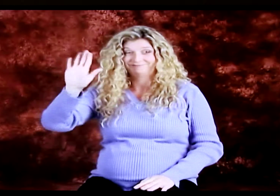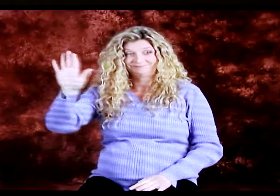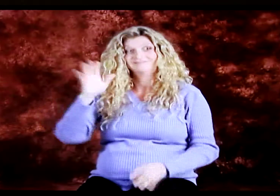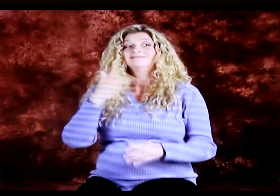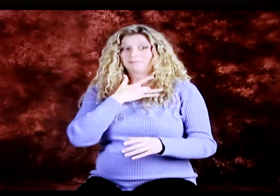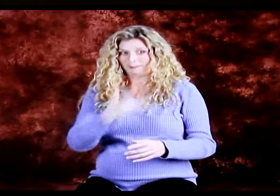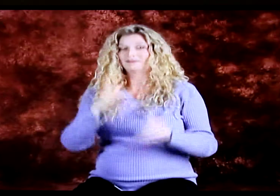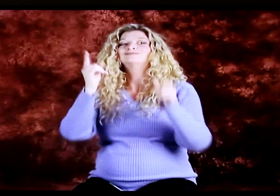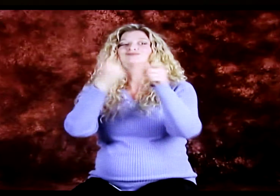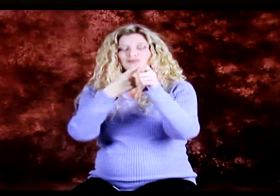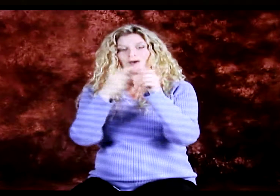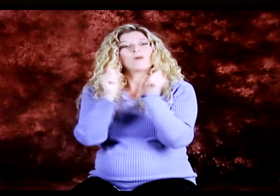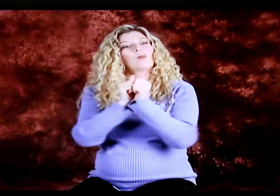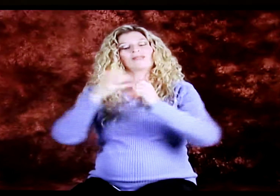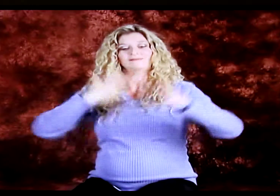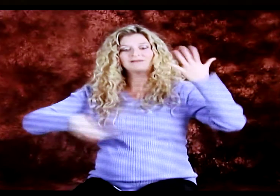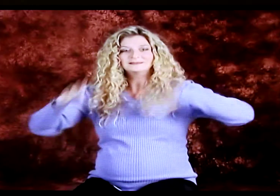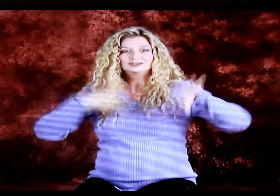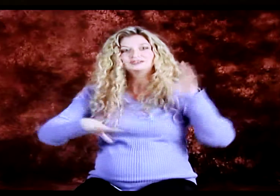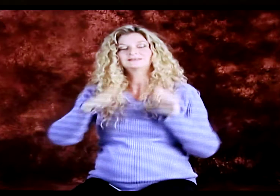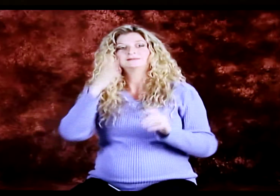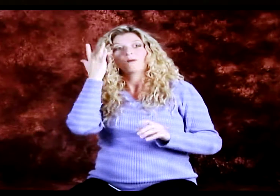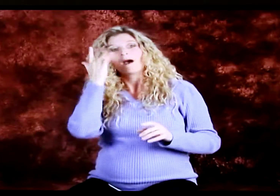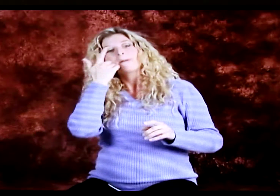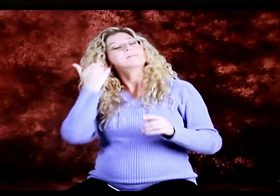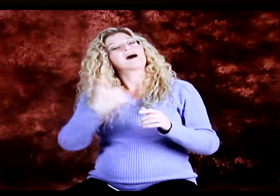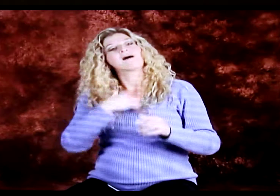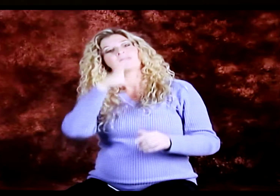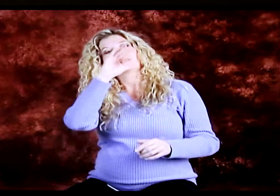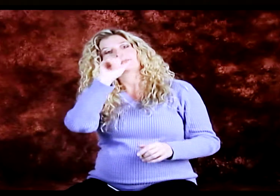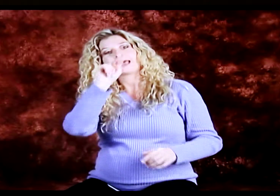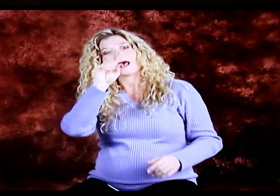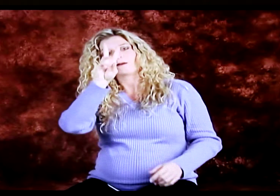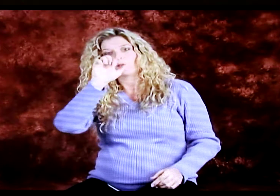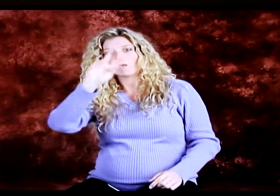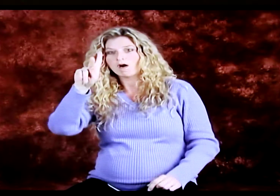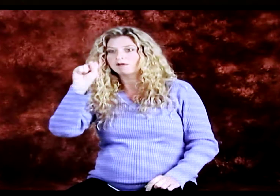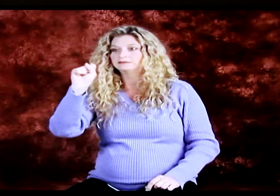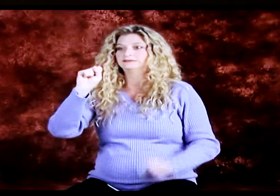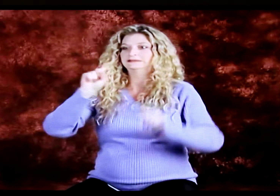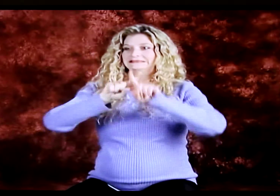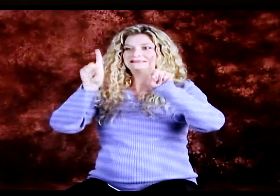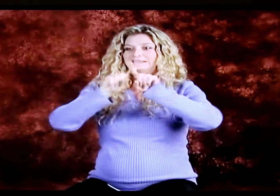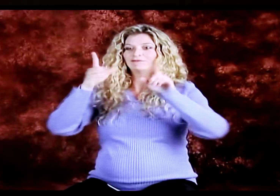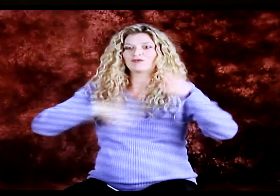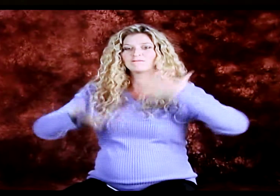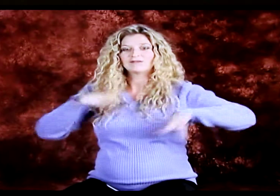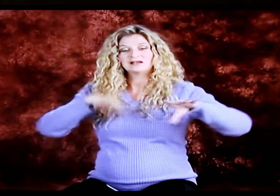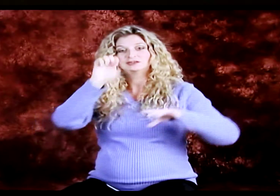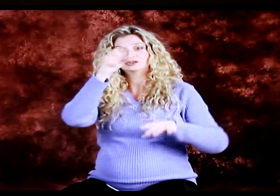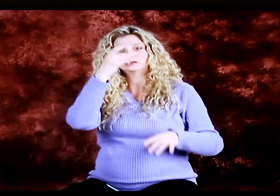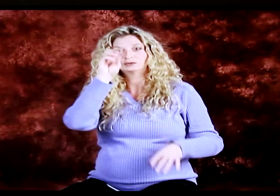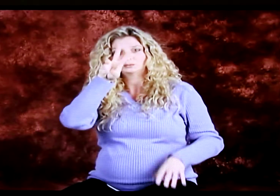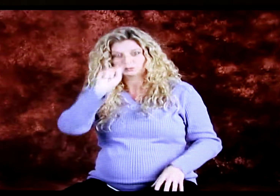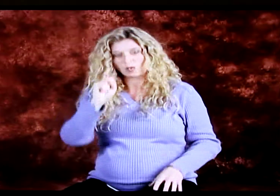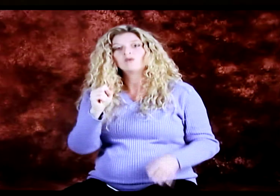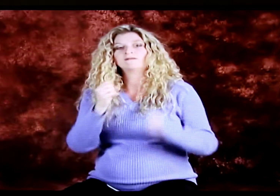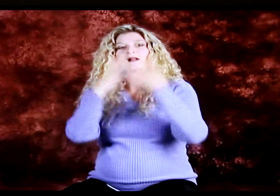now. You know, that's kind of the first thing people think of with fashion. You know, they have the catwalks there, different